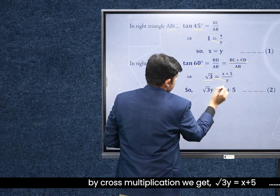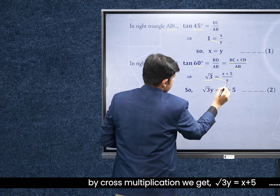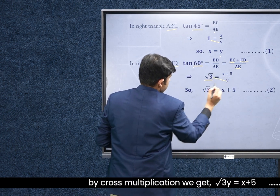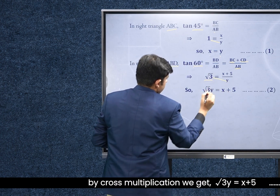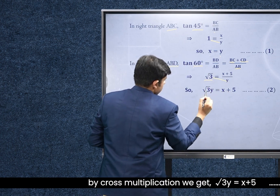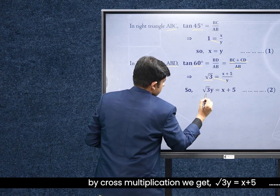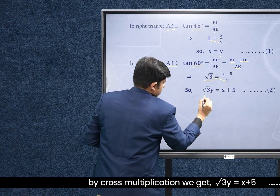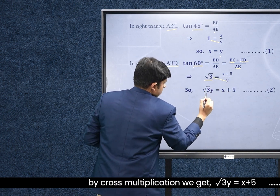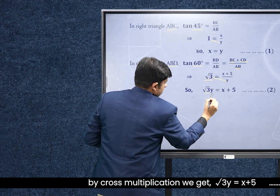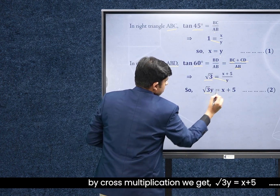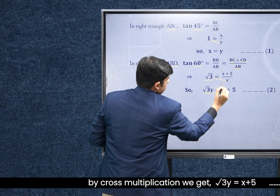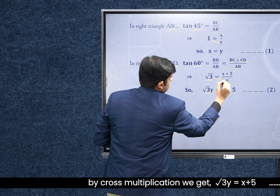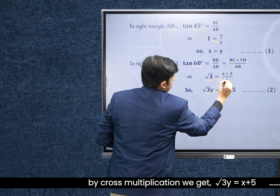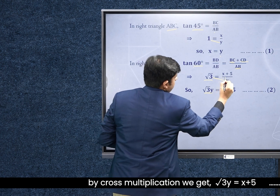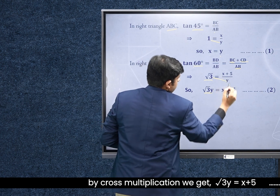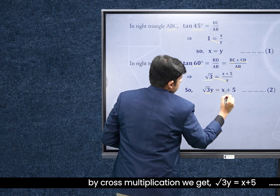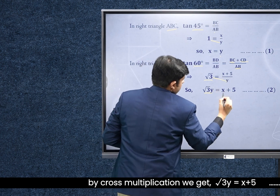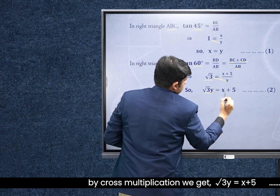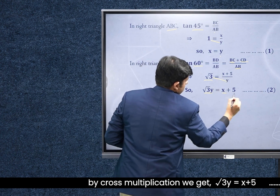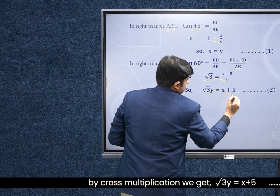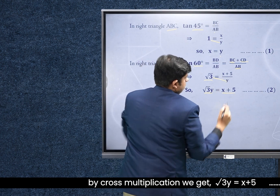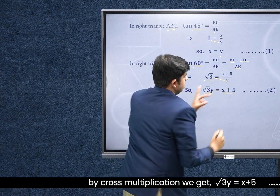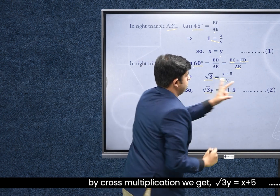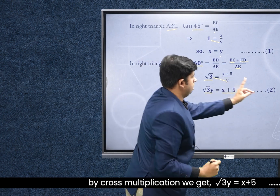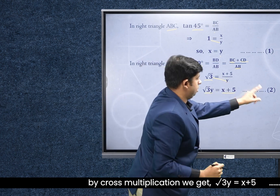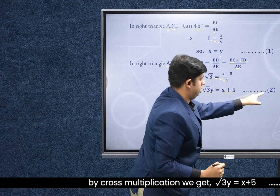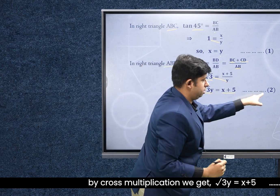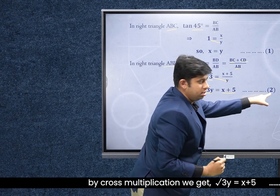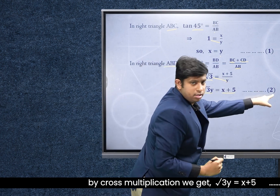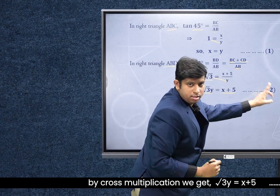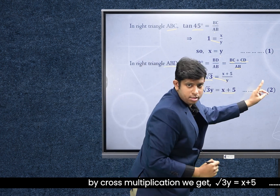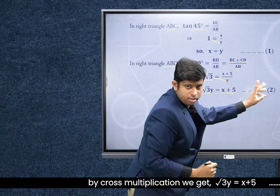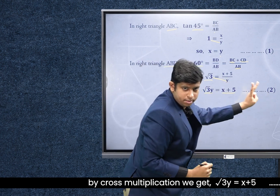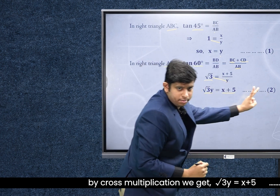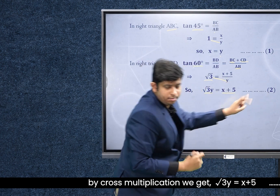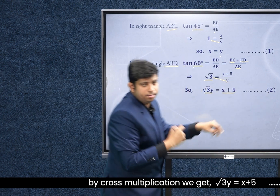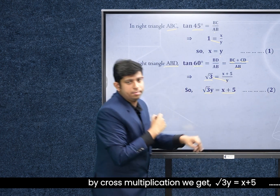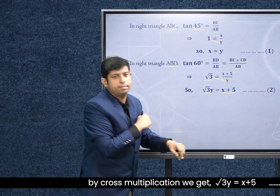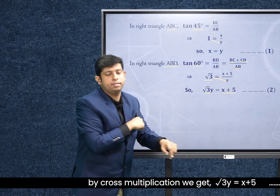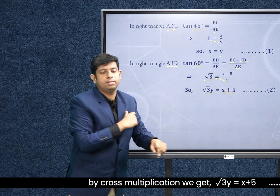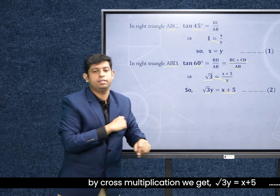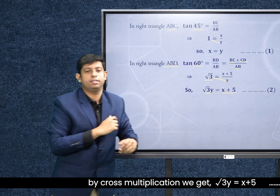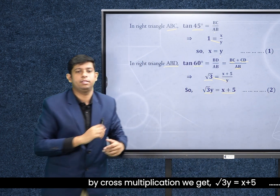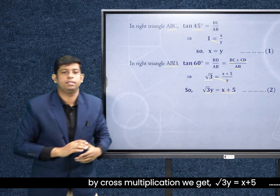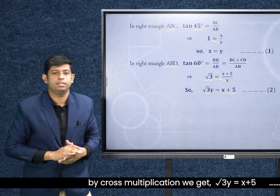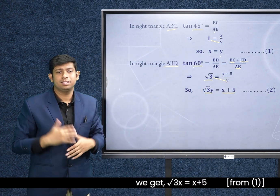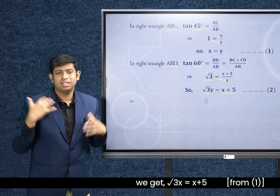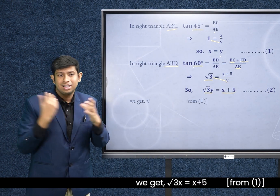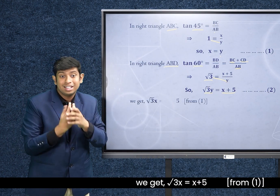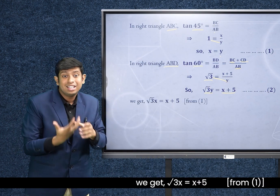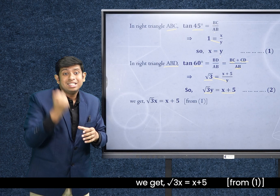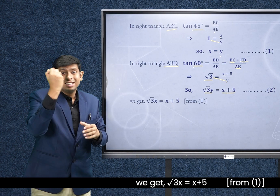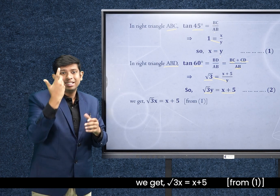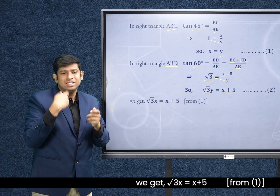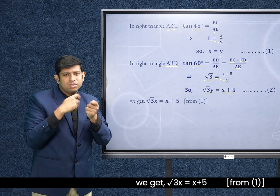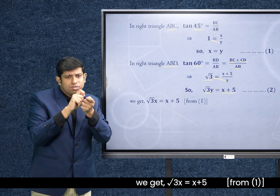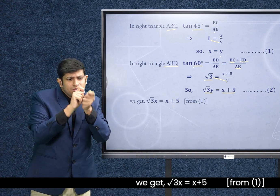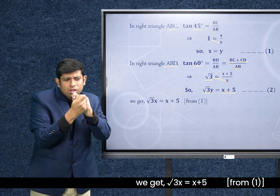By cross multiplication, we get root 3y is equal to x plus y, consider it as 2. We get